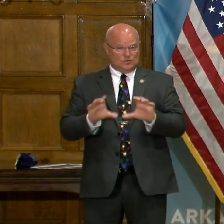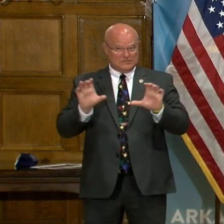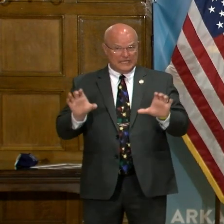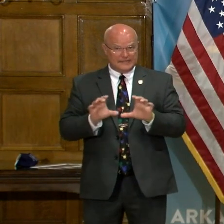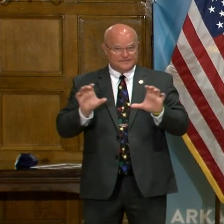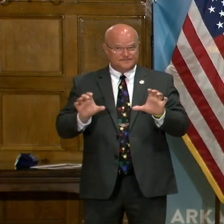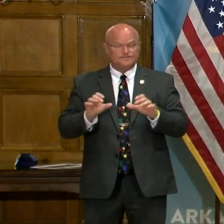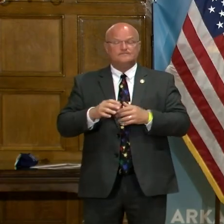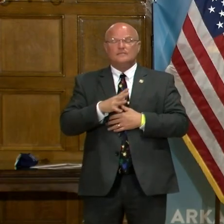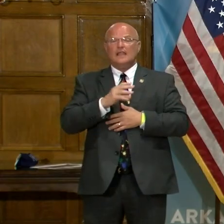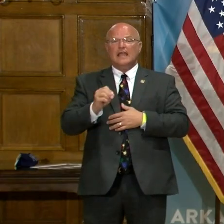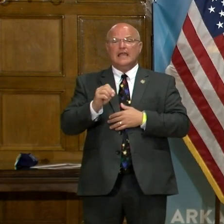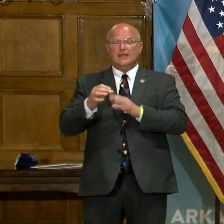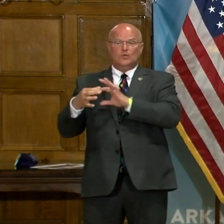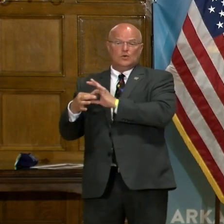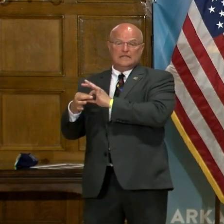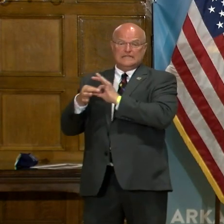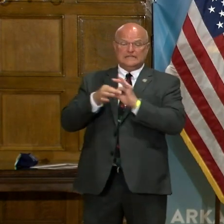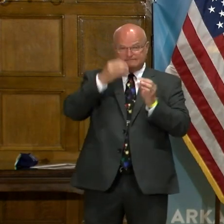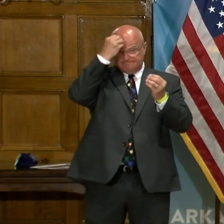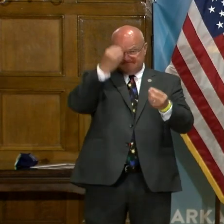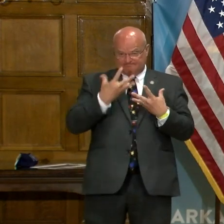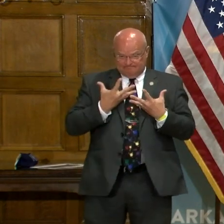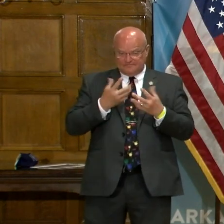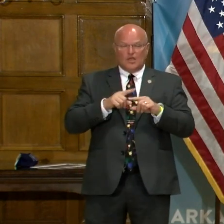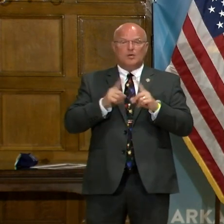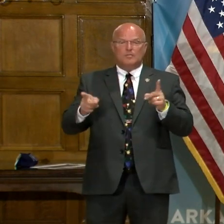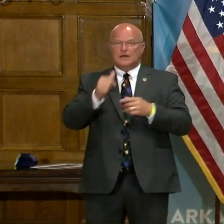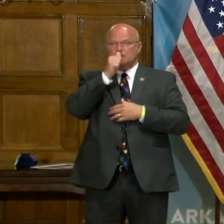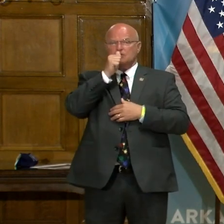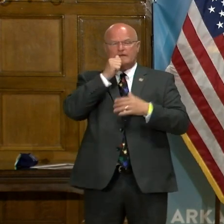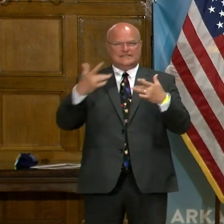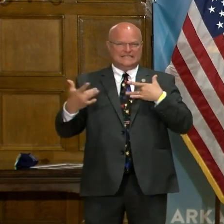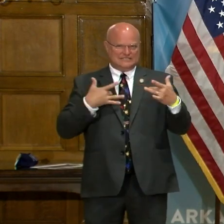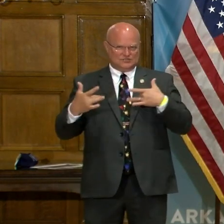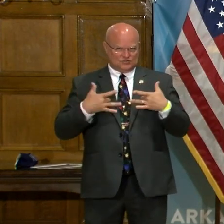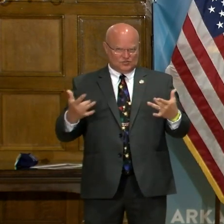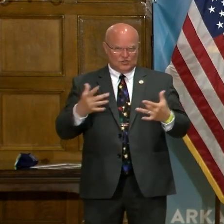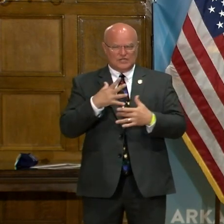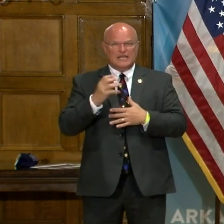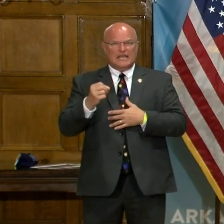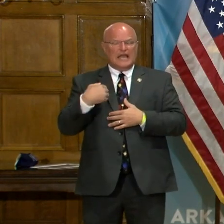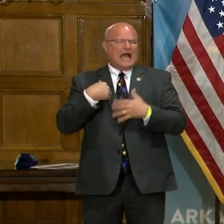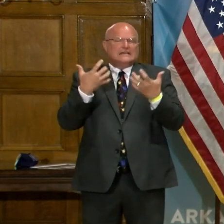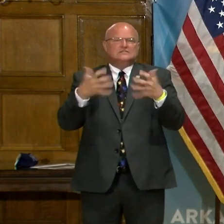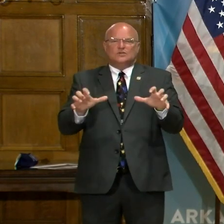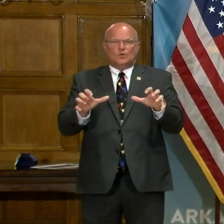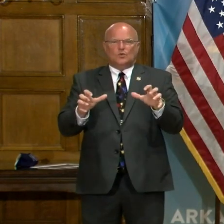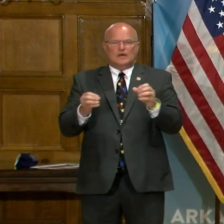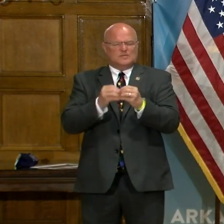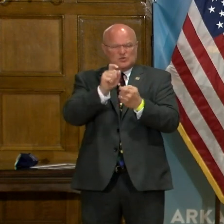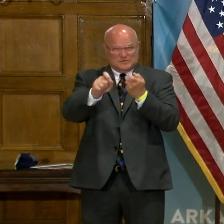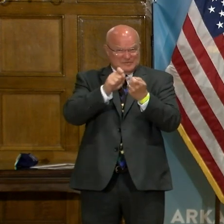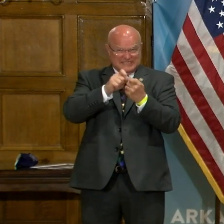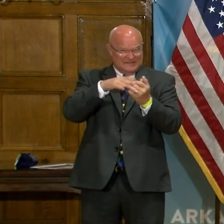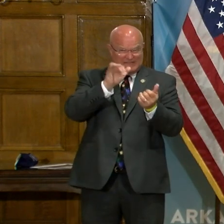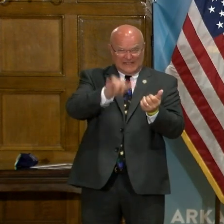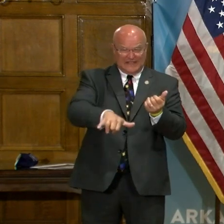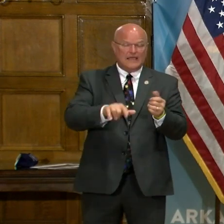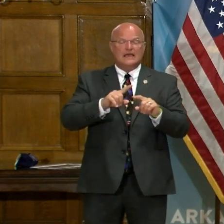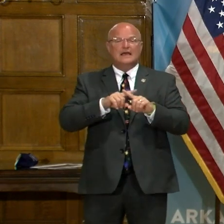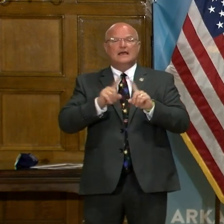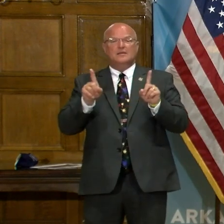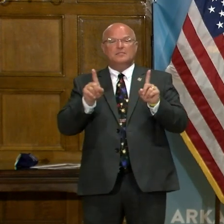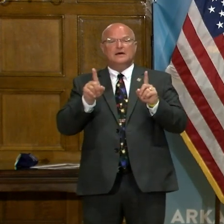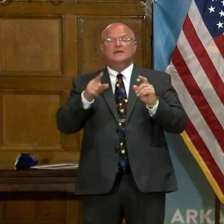done, and it was related to me. But there are privacy concerns there, and I don't want to get into any more specifics other than the